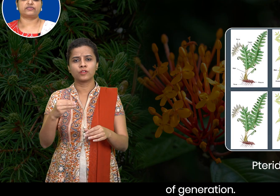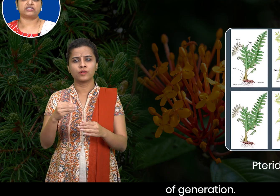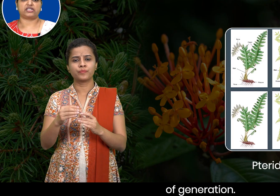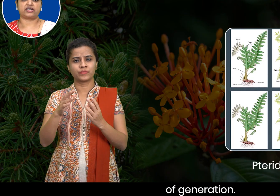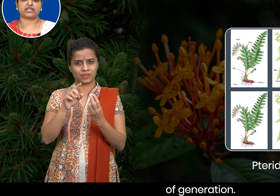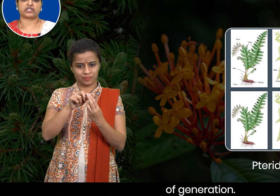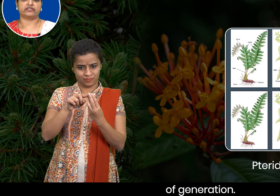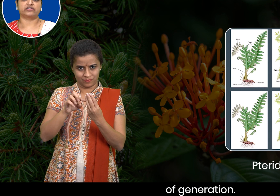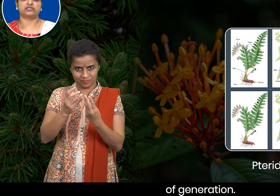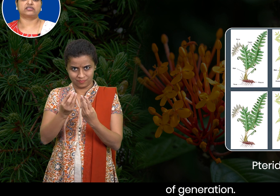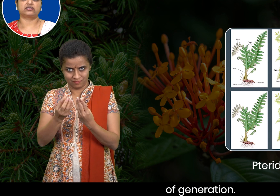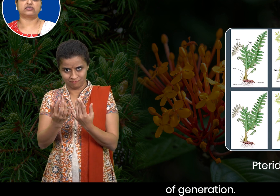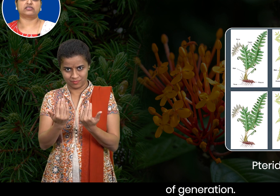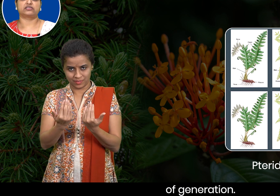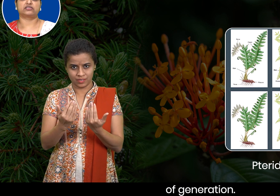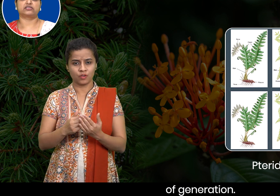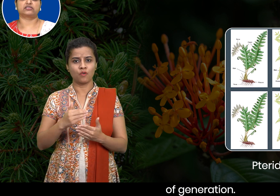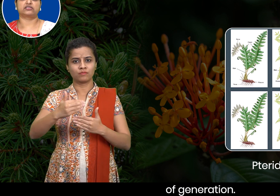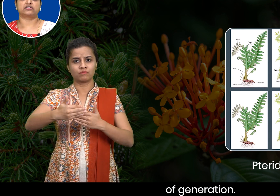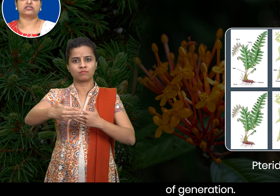alternation of generation.